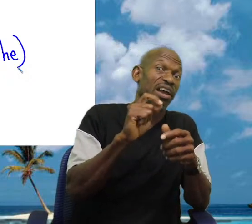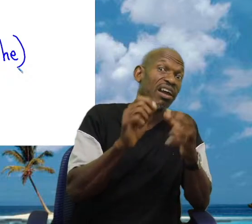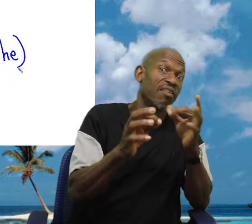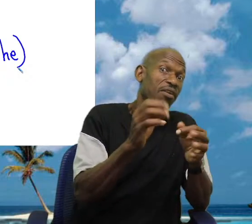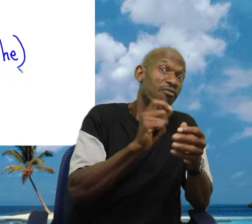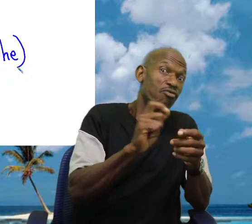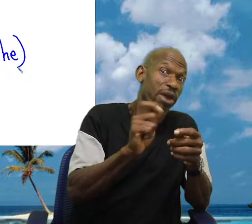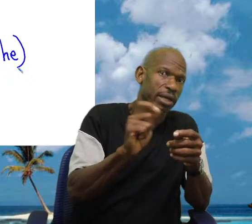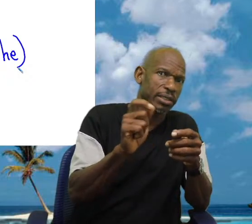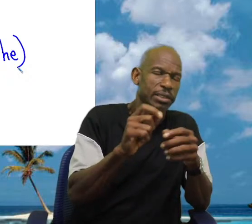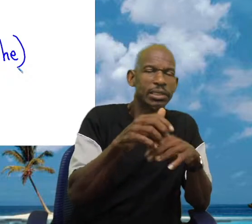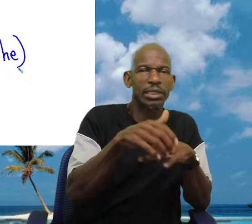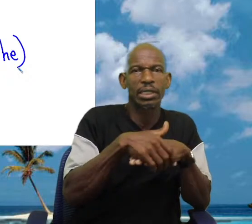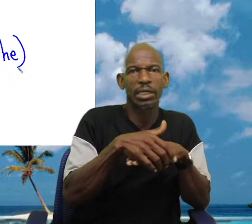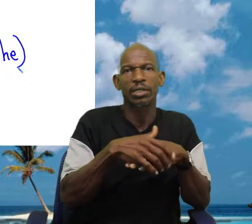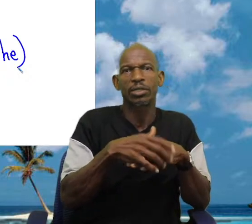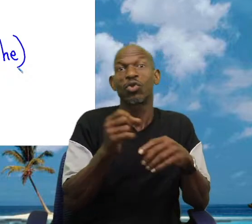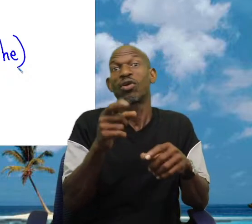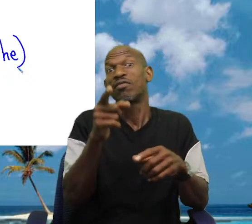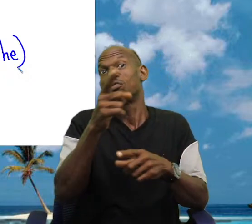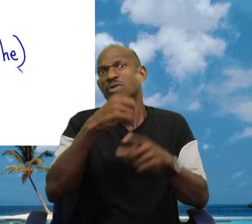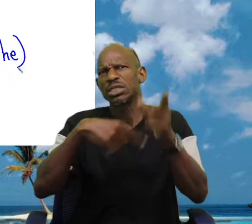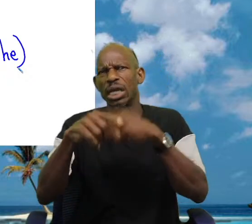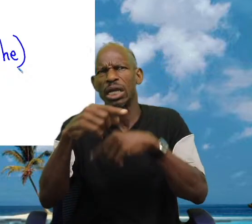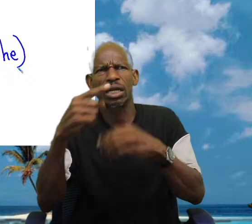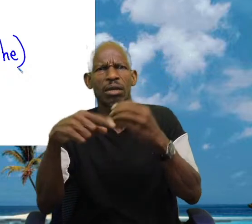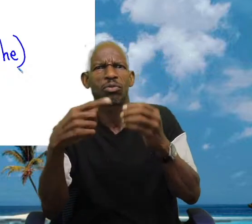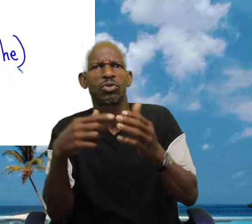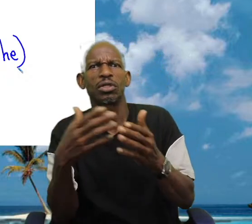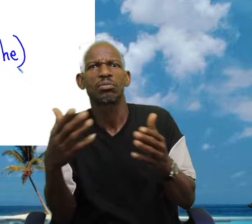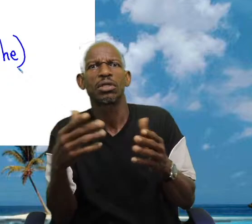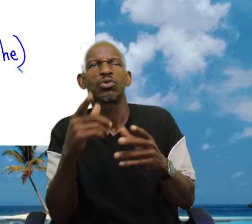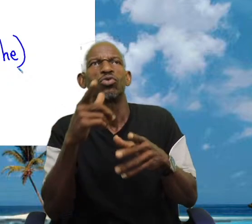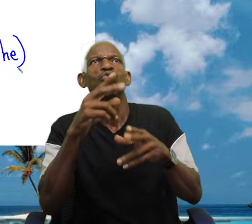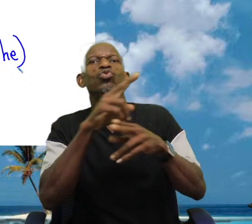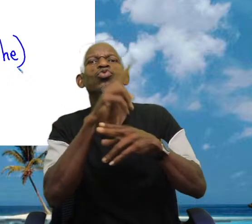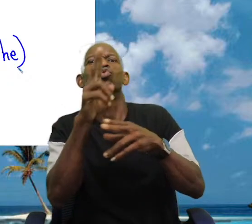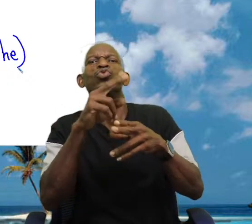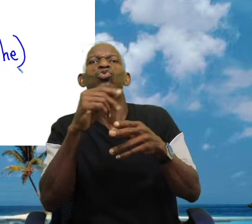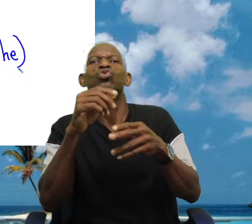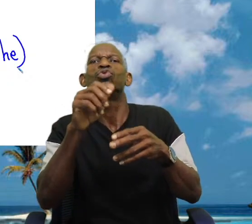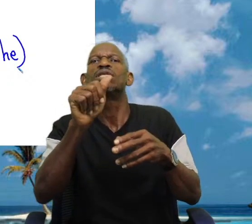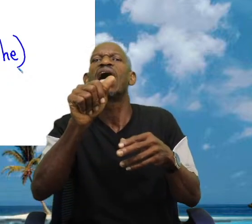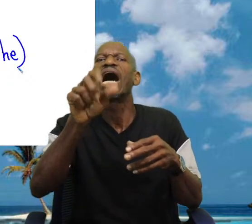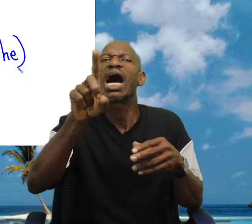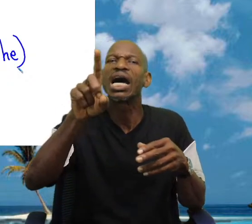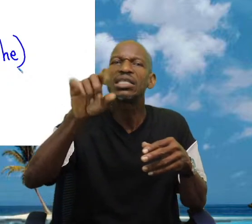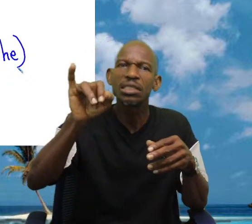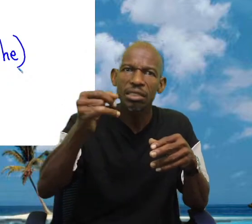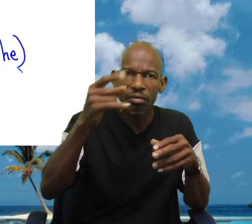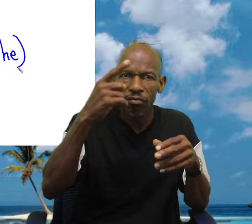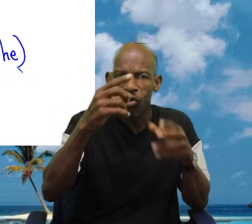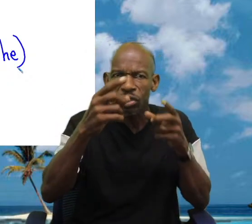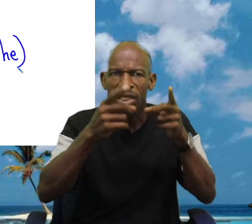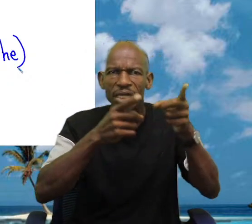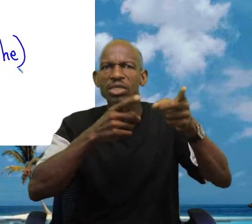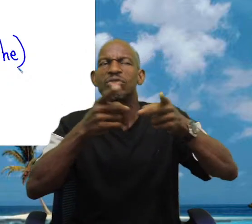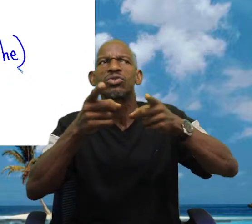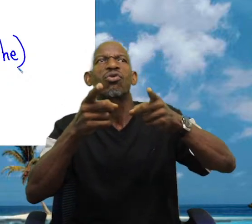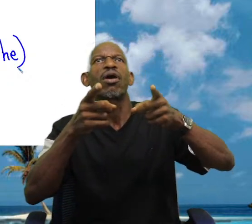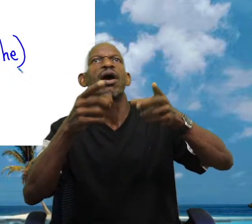describe nouns, or make a picture of a noun. We would use the word describe,